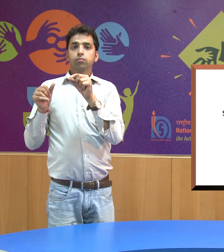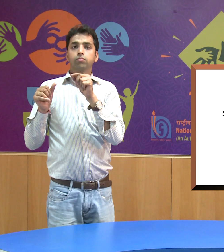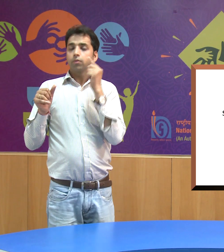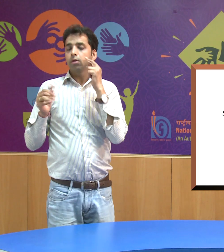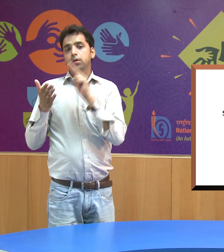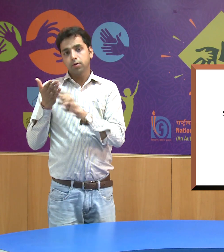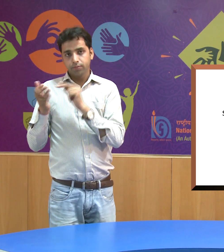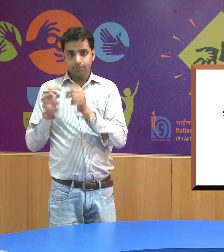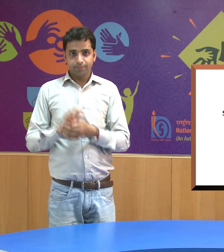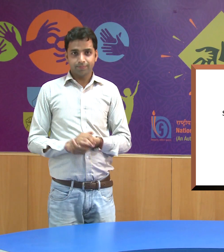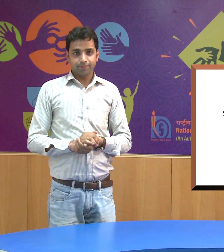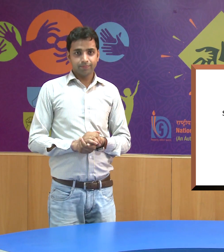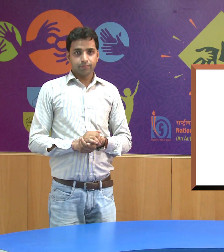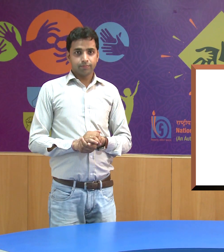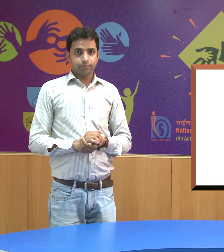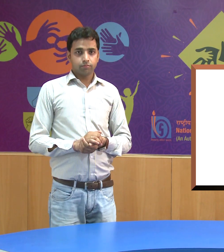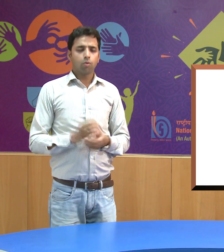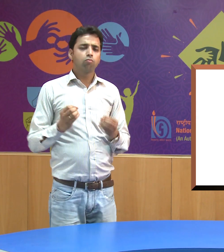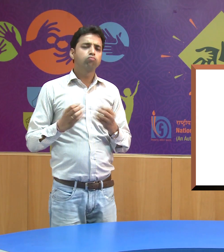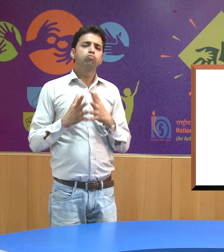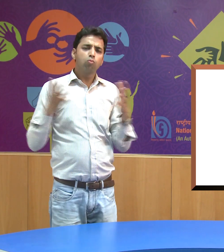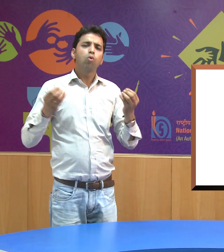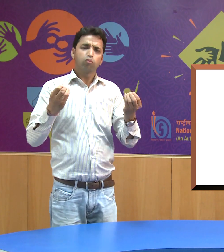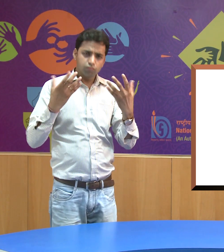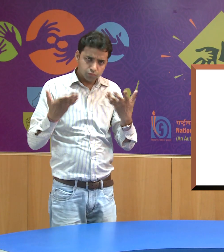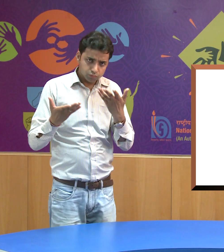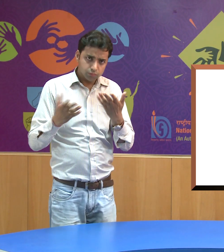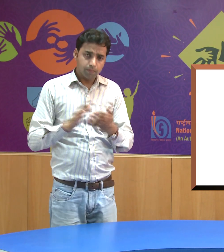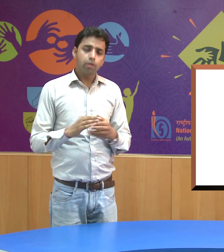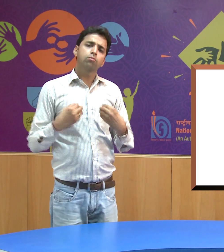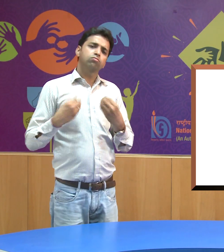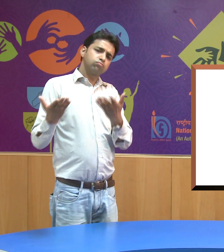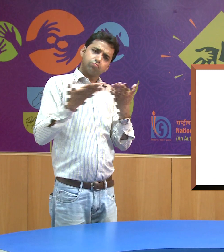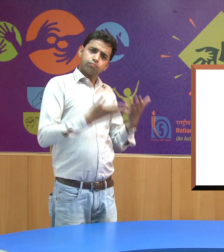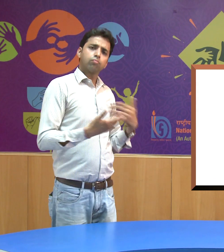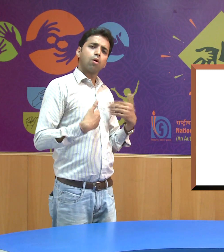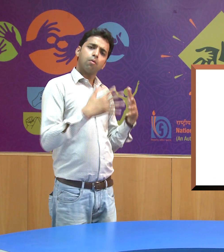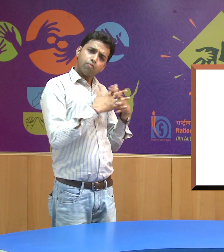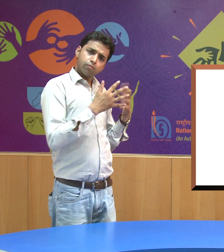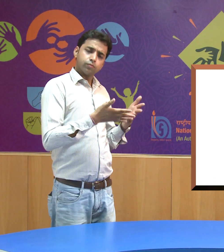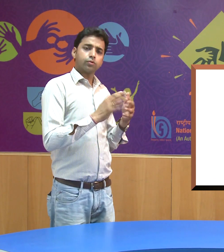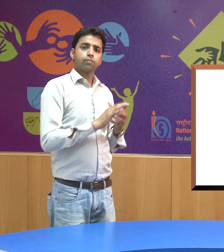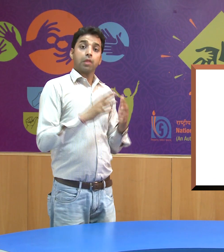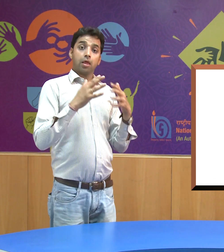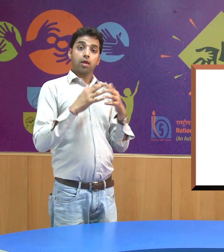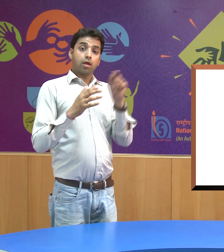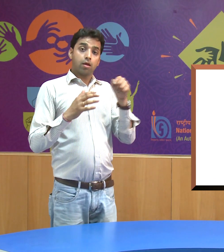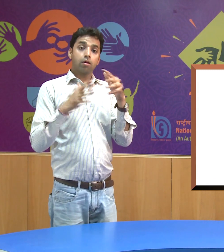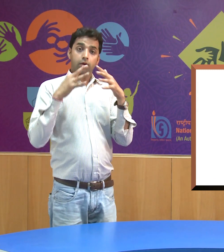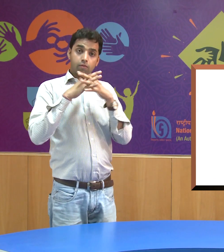signlanguage@nios.ac.in. For more information, you can visit our website at